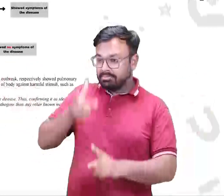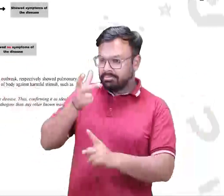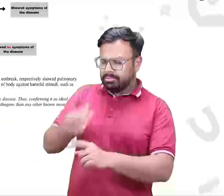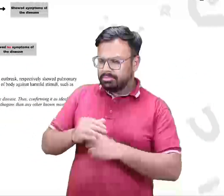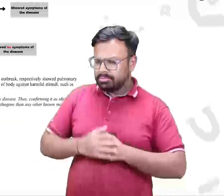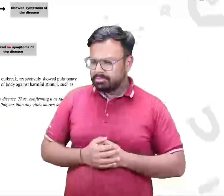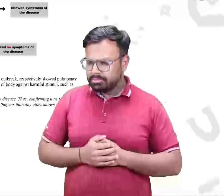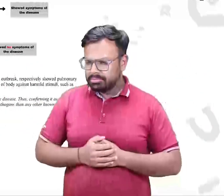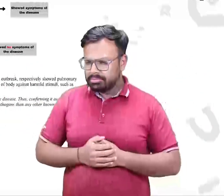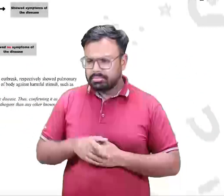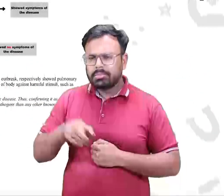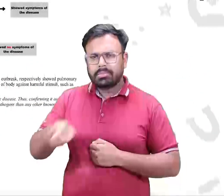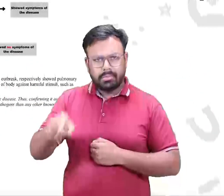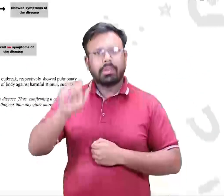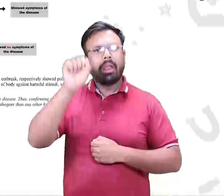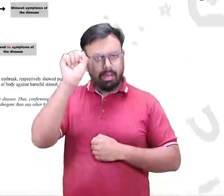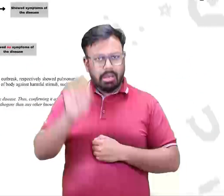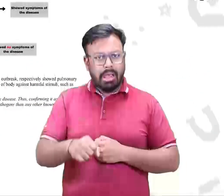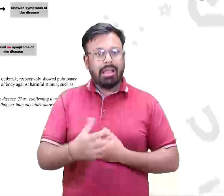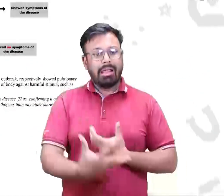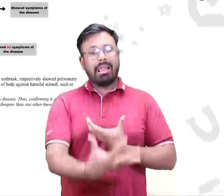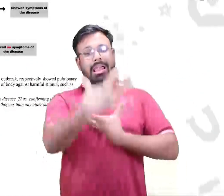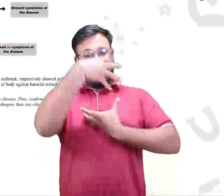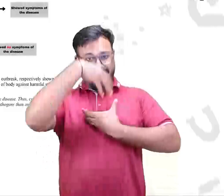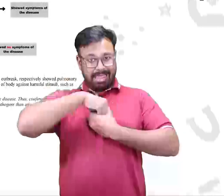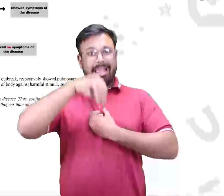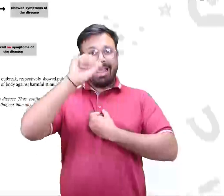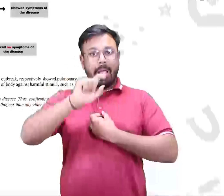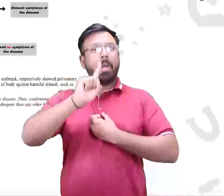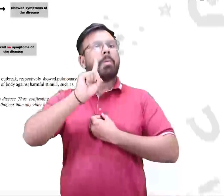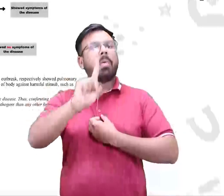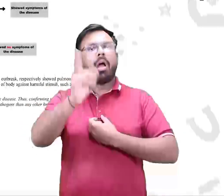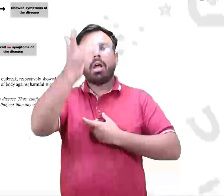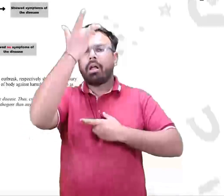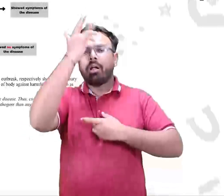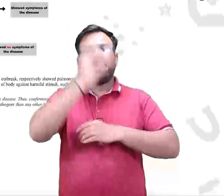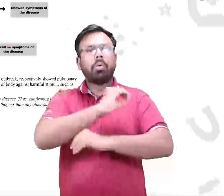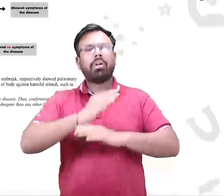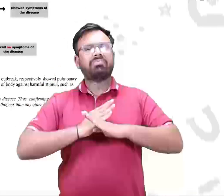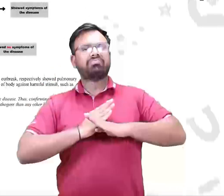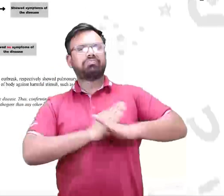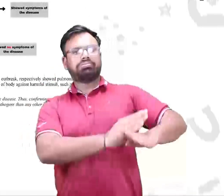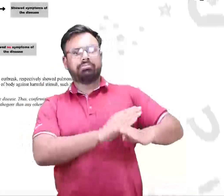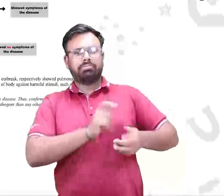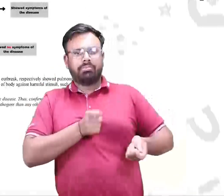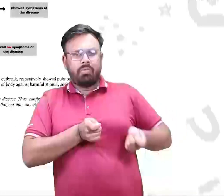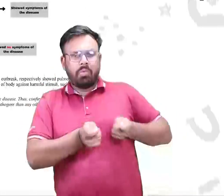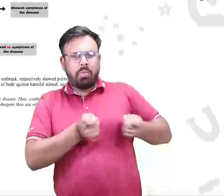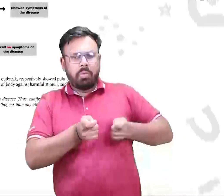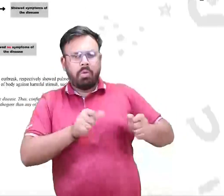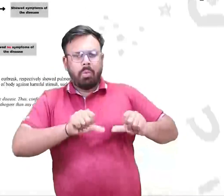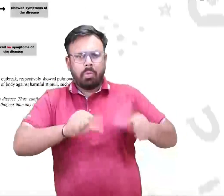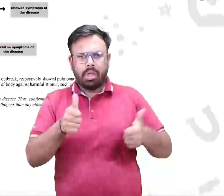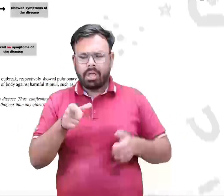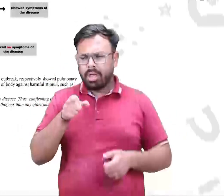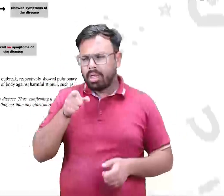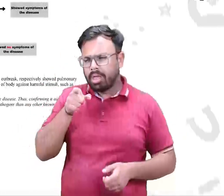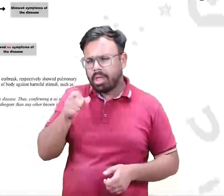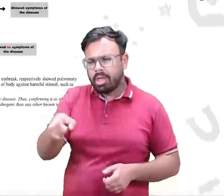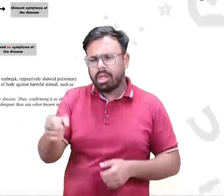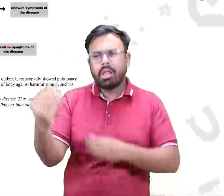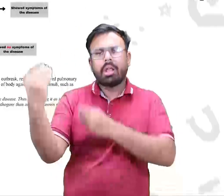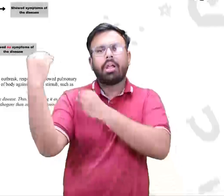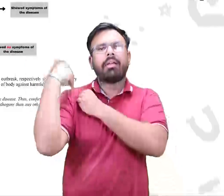Bats, however, showed no symptoms when infected with similar viruses. This means they